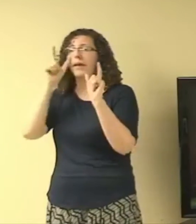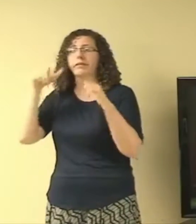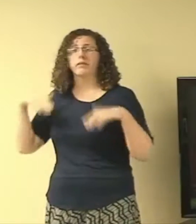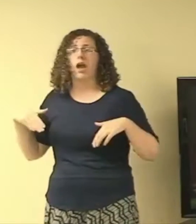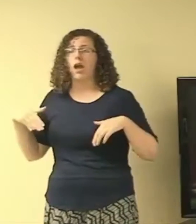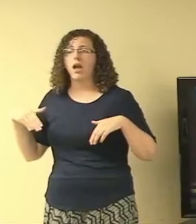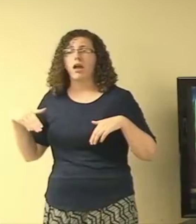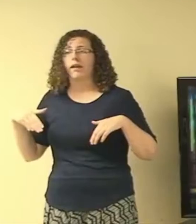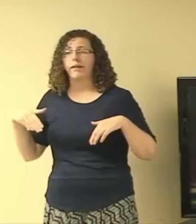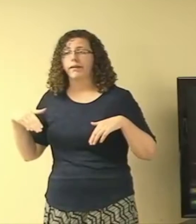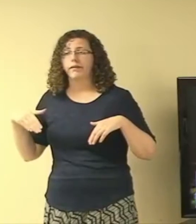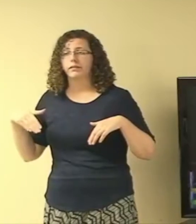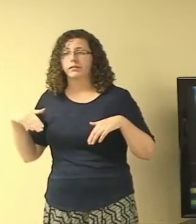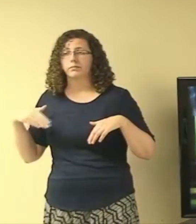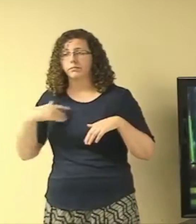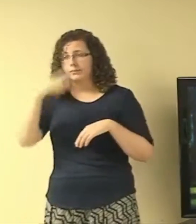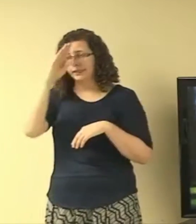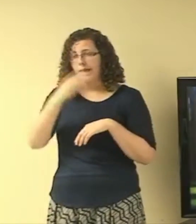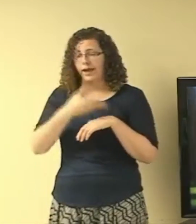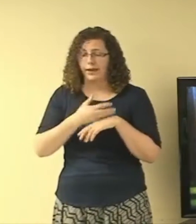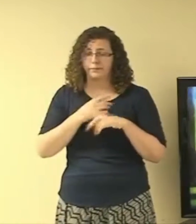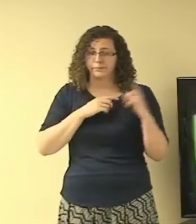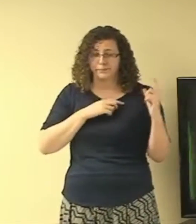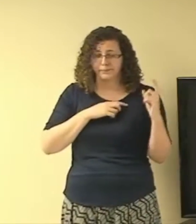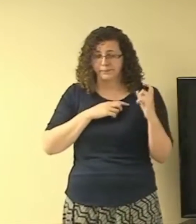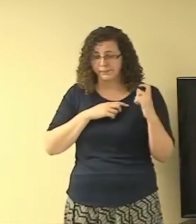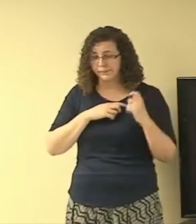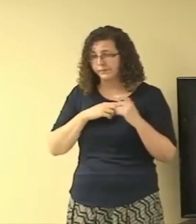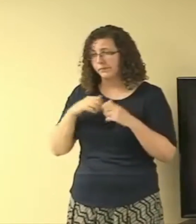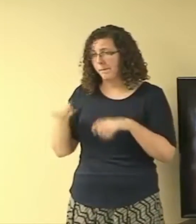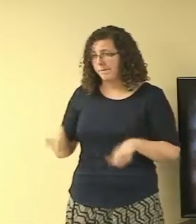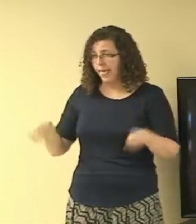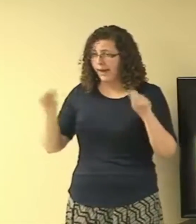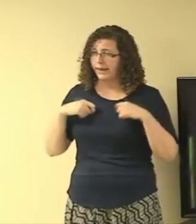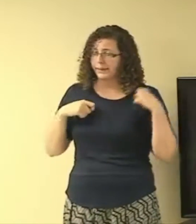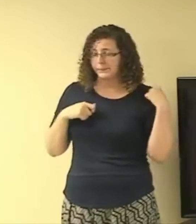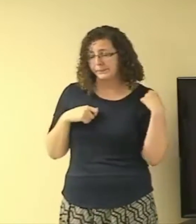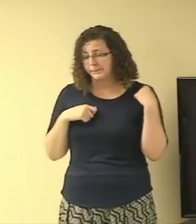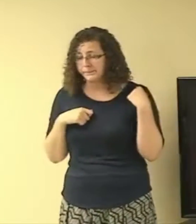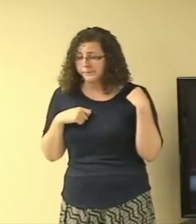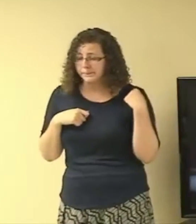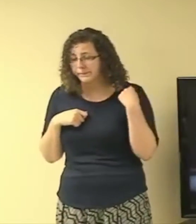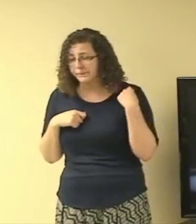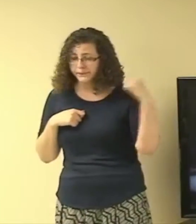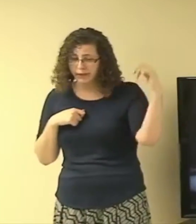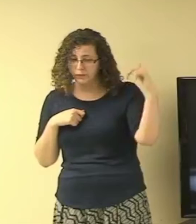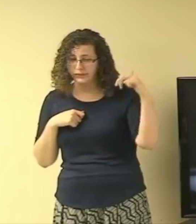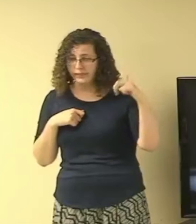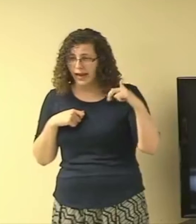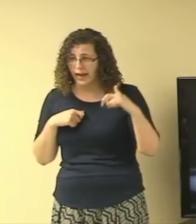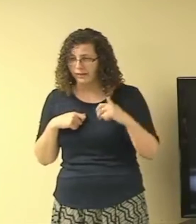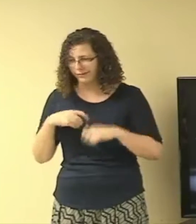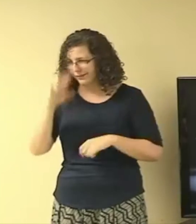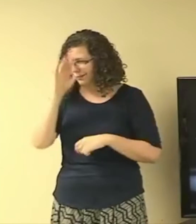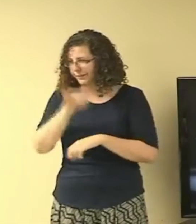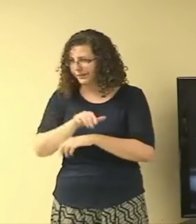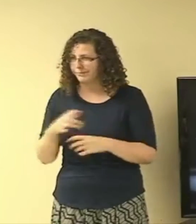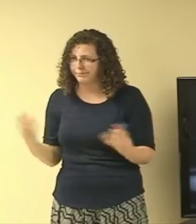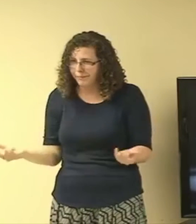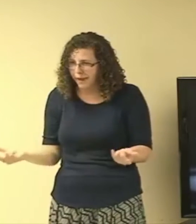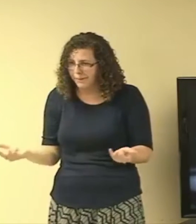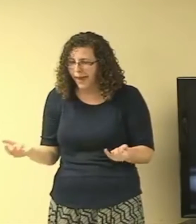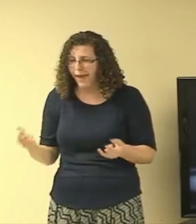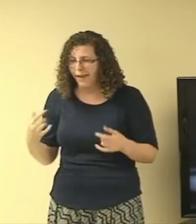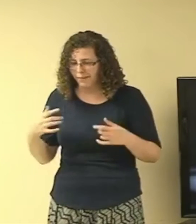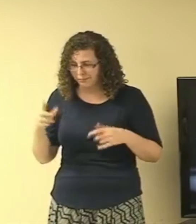And here he comes dragging his little blanket down the stairs with the little Spider-Man pajamas, you know, and he's